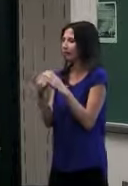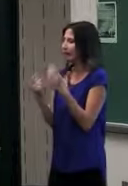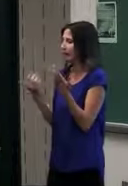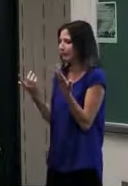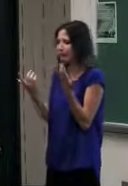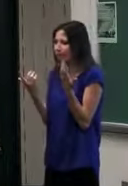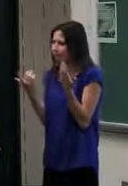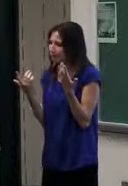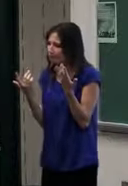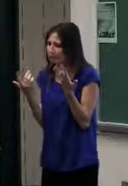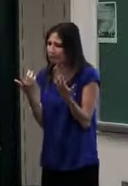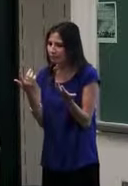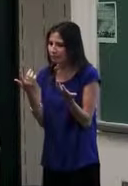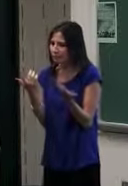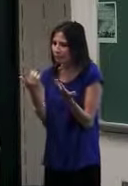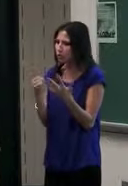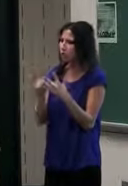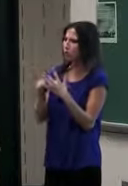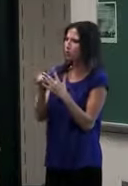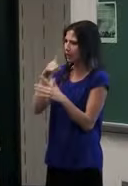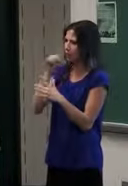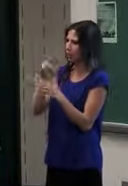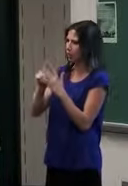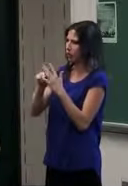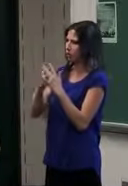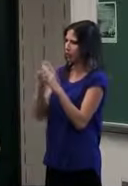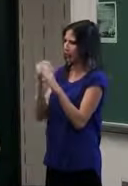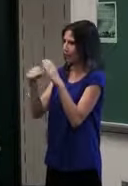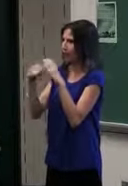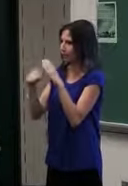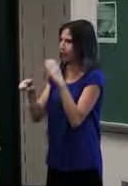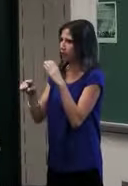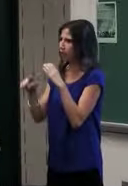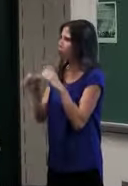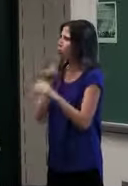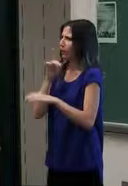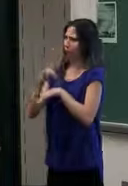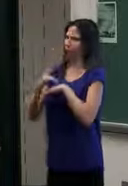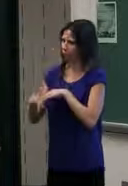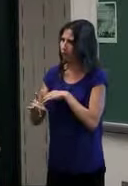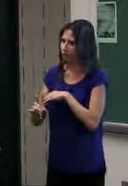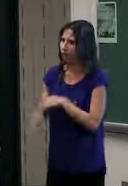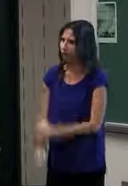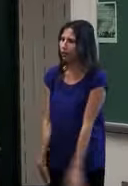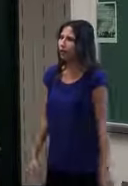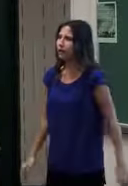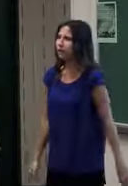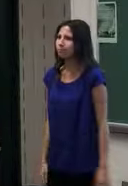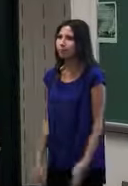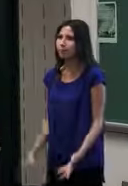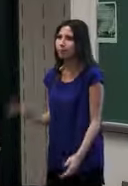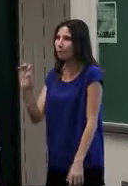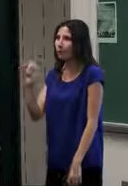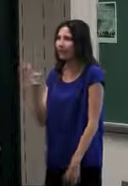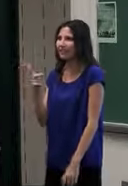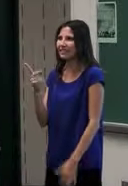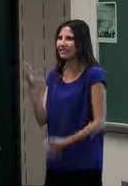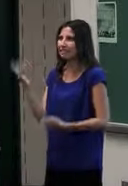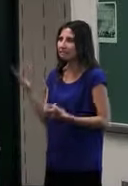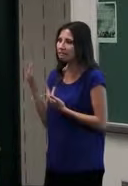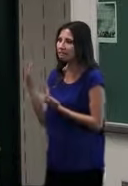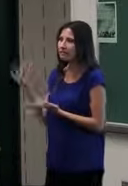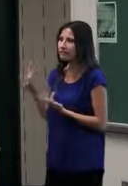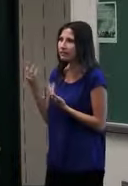like at the beginning of the summer or something, like ridiculously early. I contacted her. And she didn't get back to me for a while,